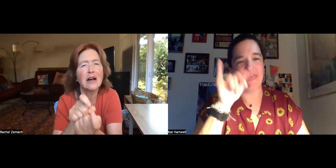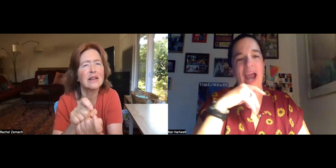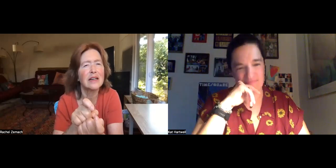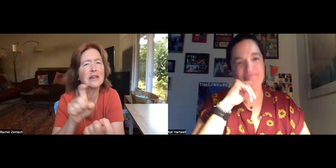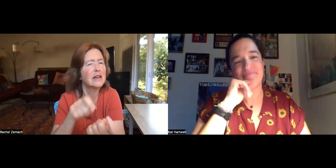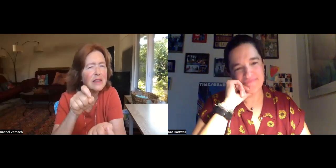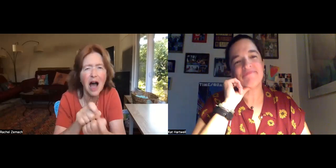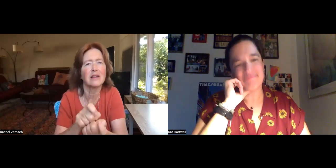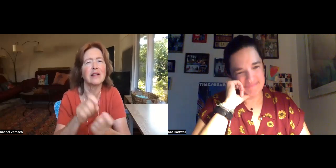that.